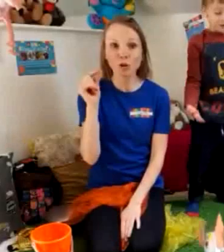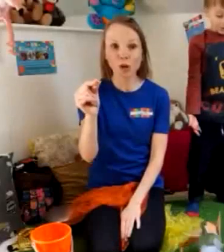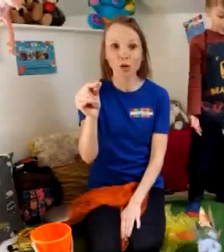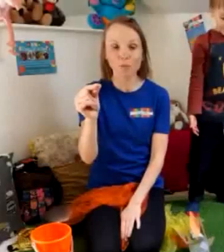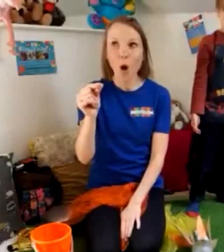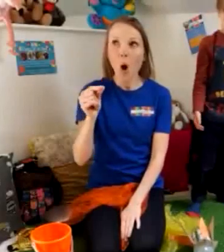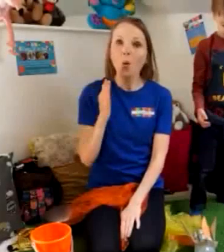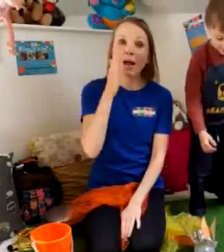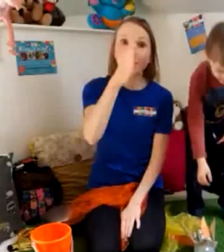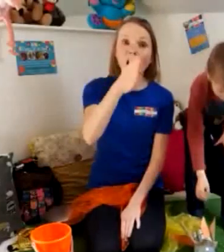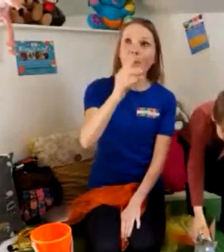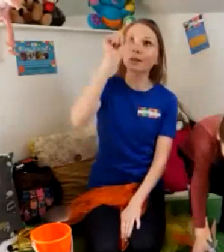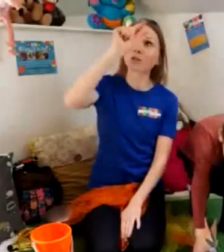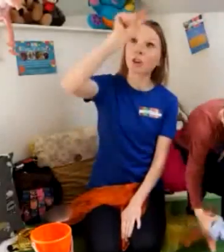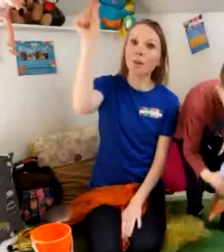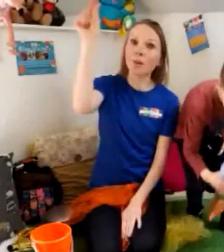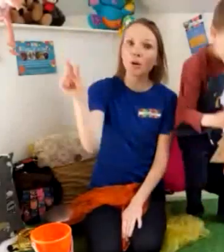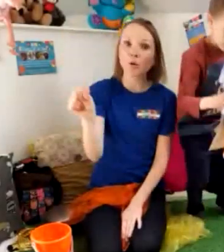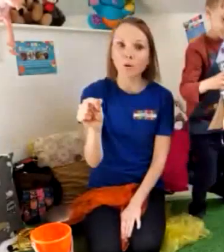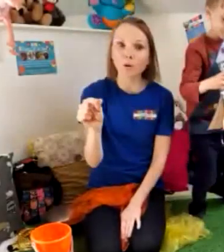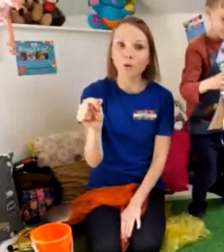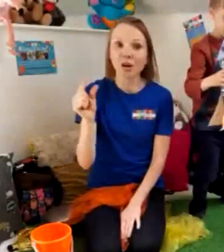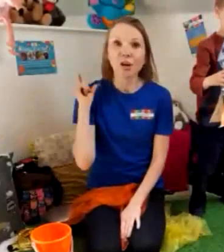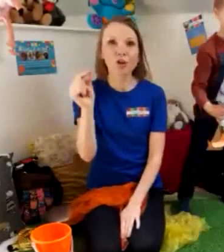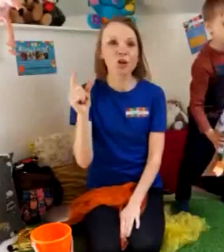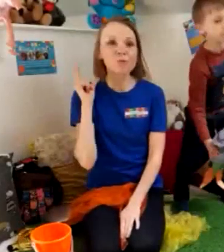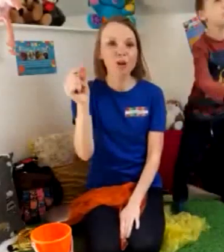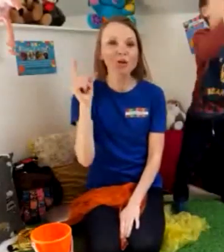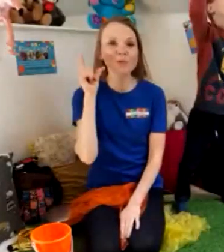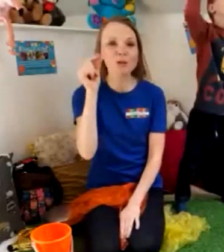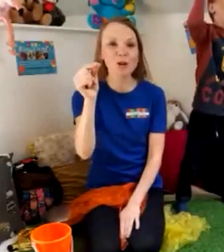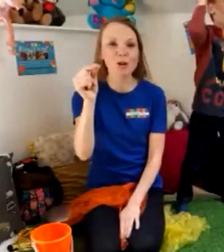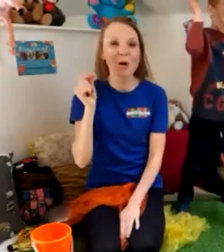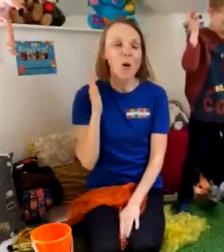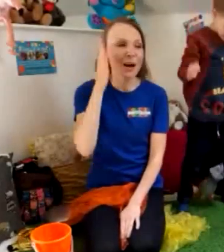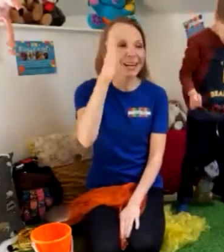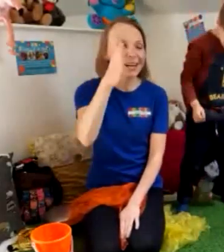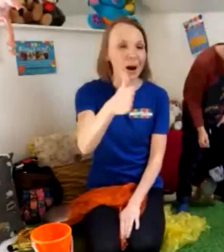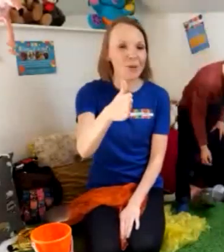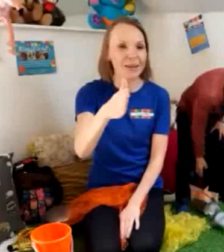zoom. We're going to the moon. Zoom, zoom, zoom. We're going to